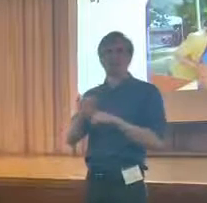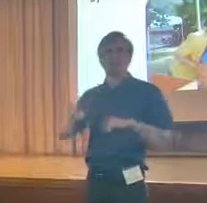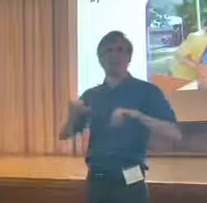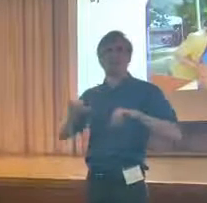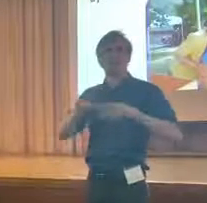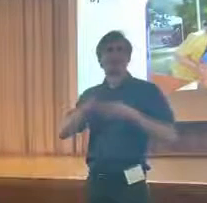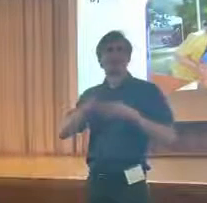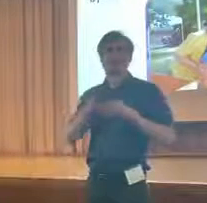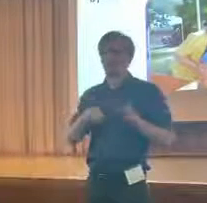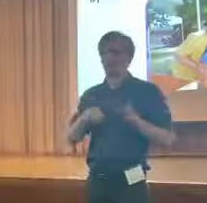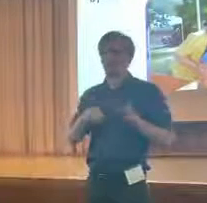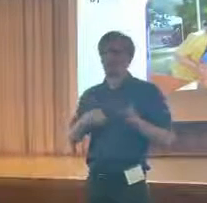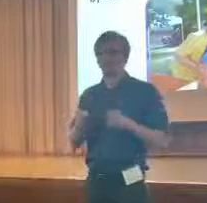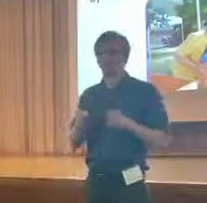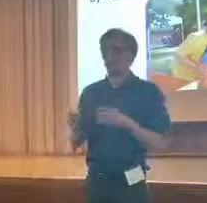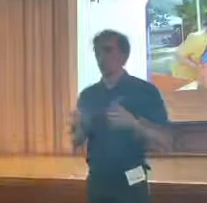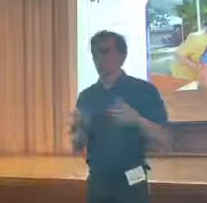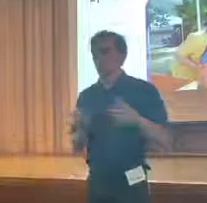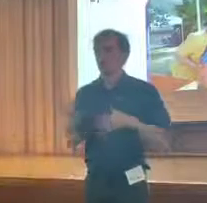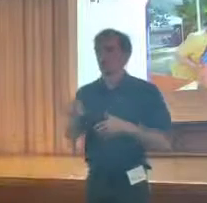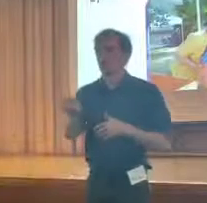hang on a minute.